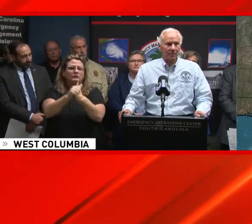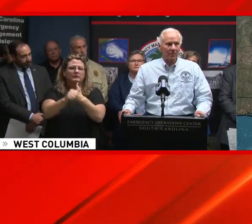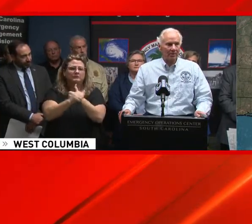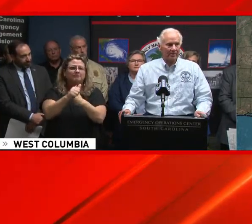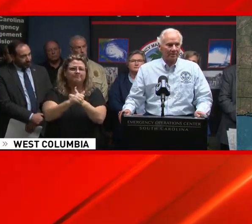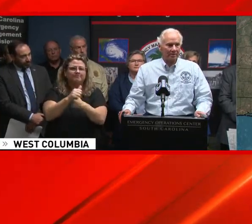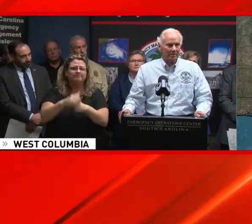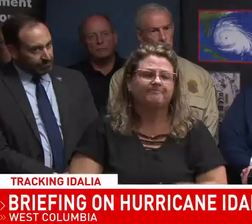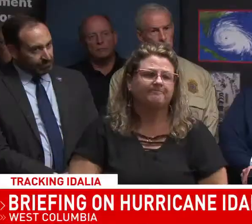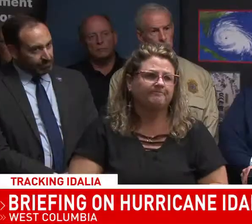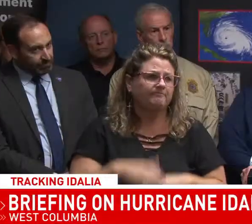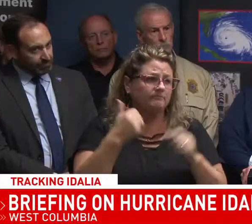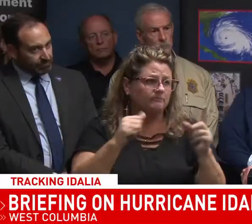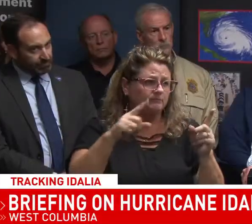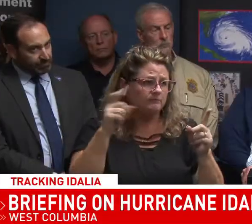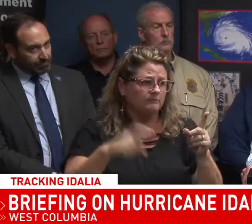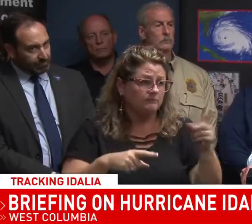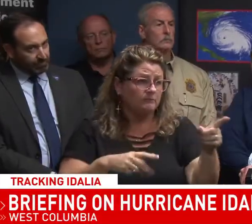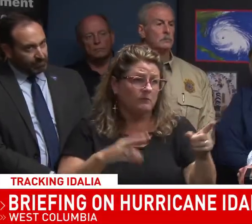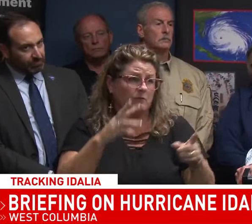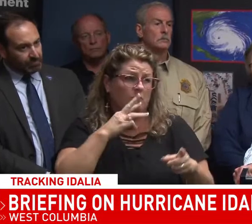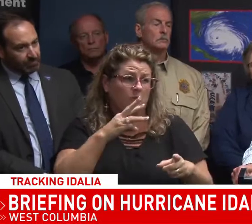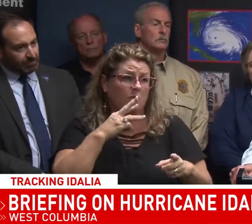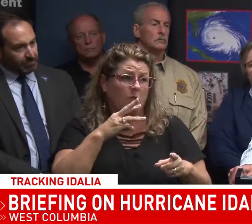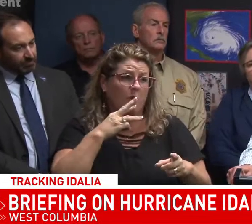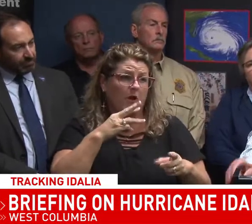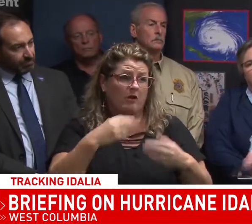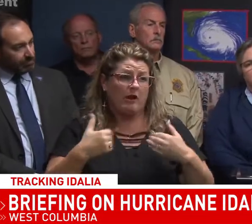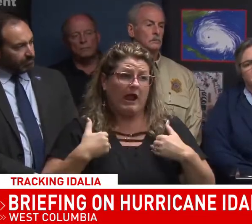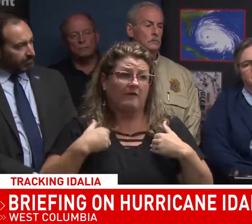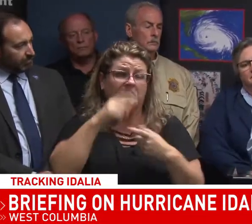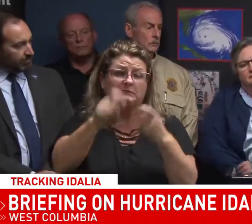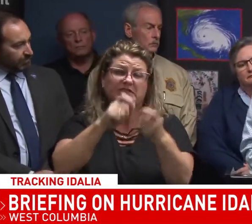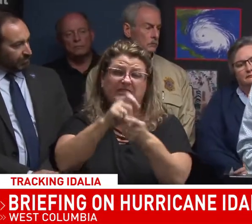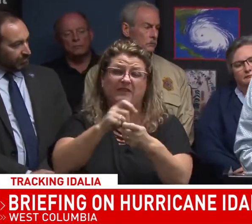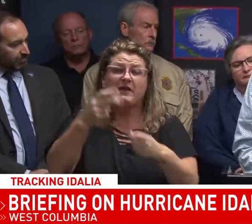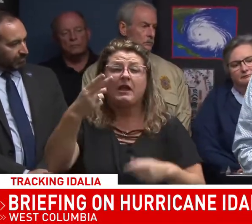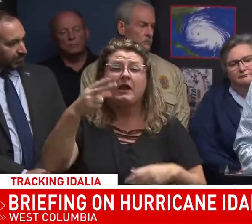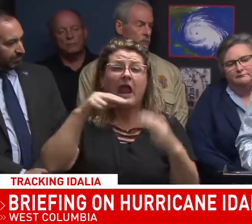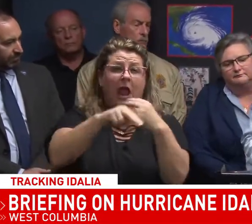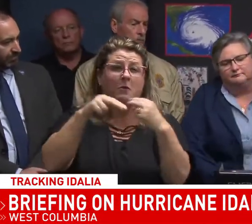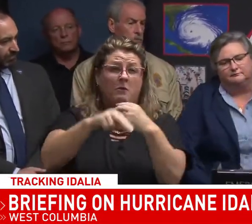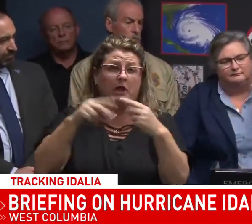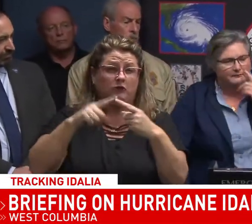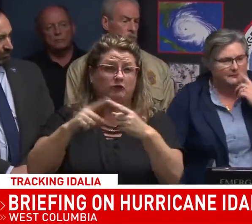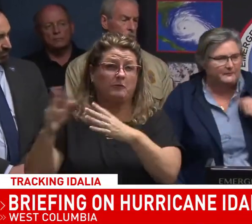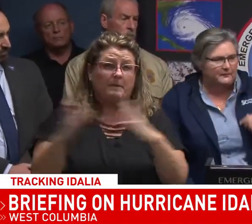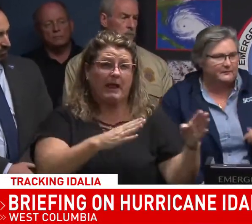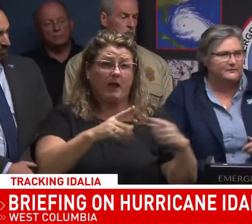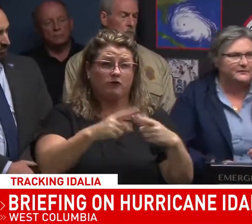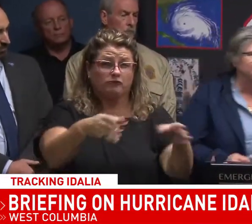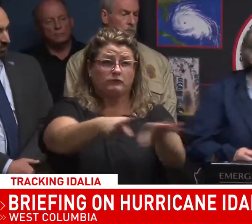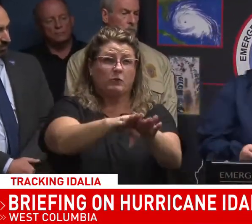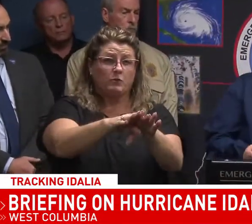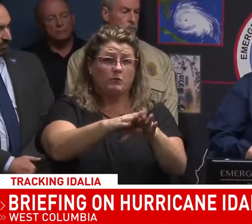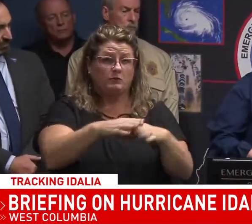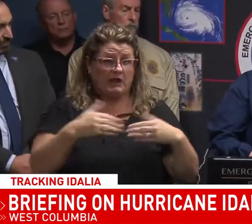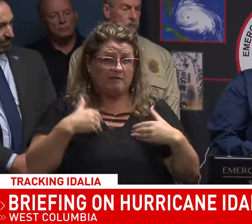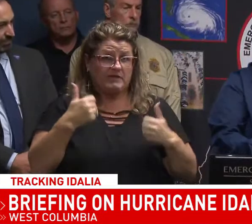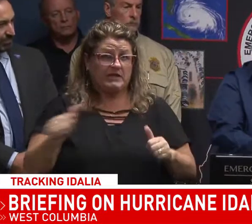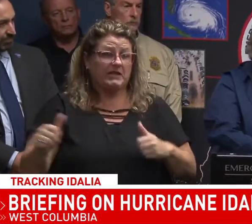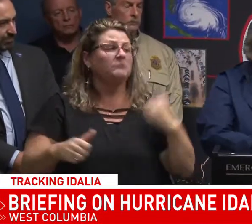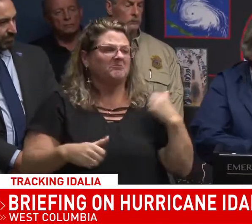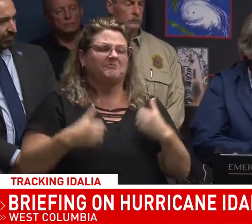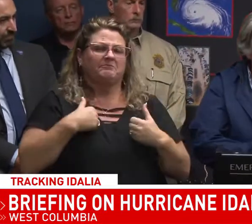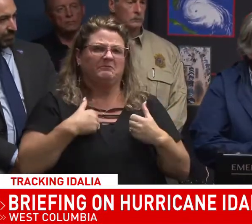Any more questions? With all this water, are there highways, particularly in the low country, that we're already expecting to shut down? I'll take that